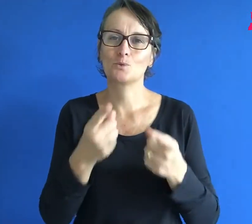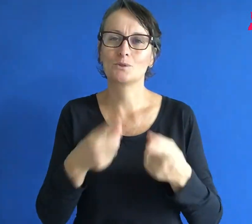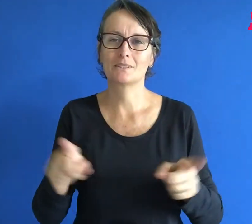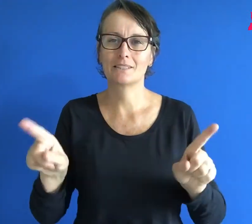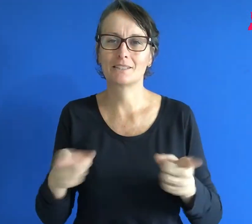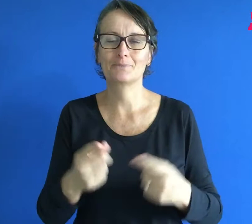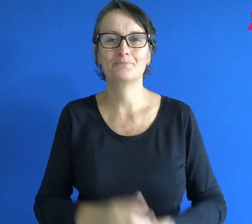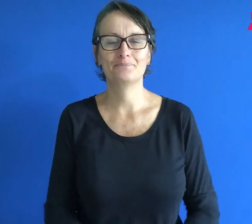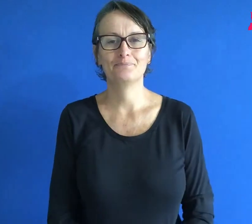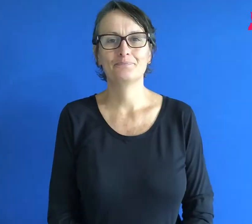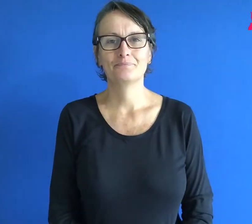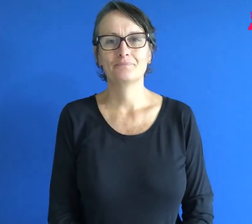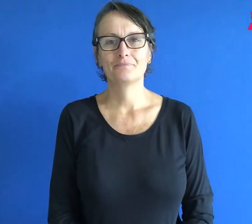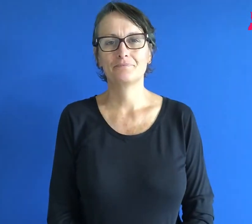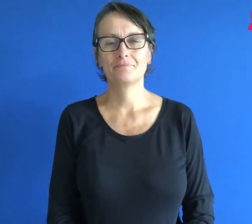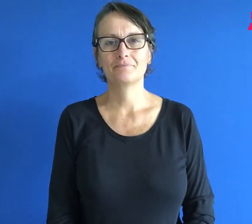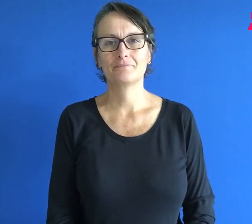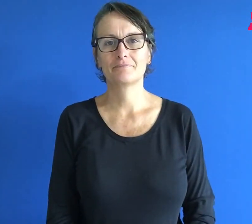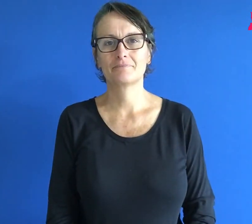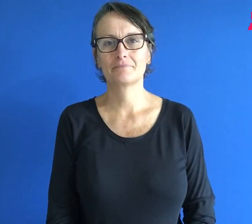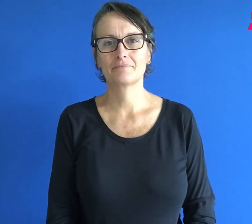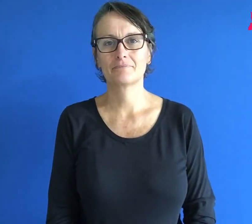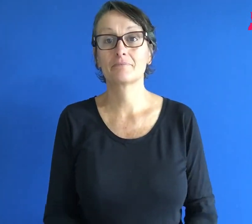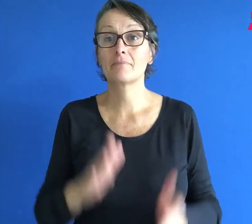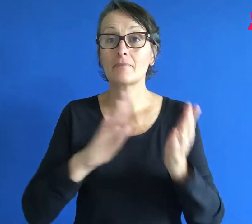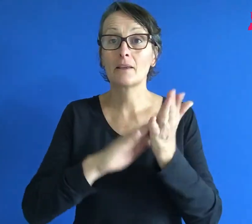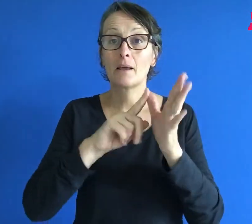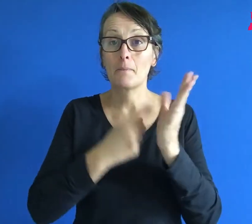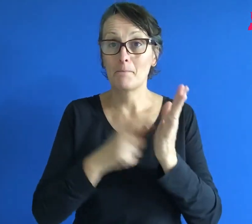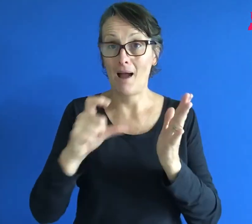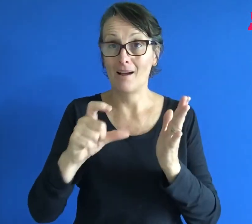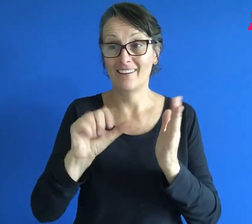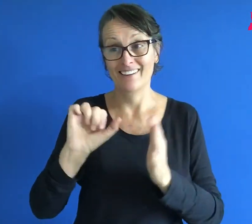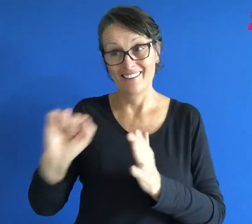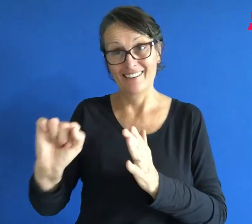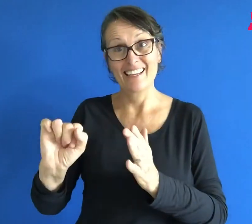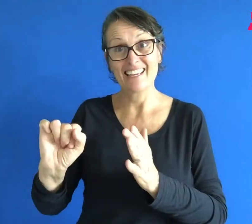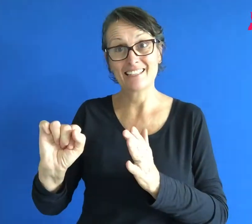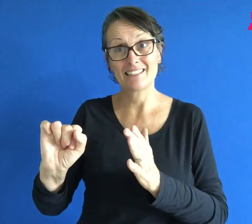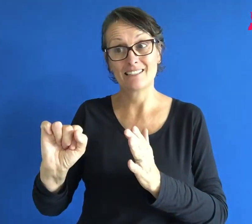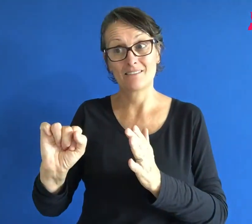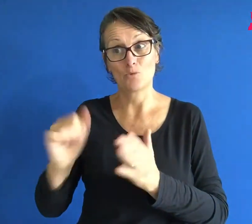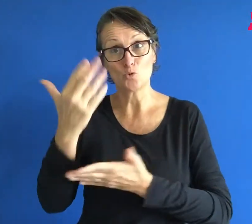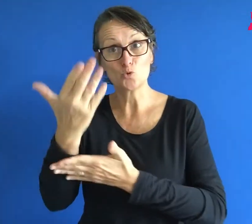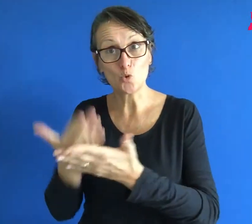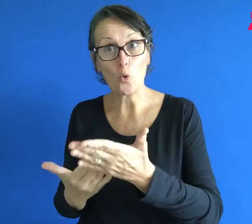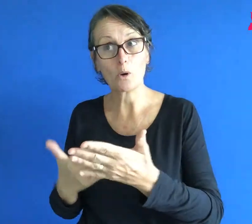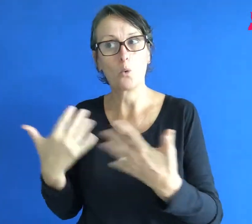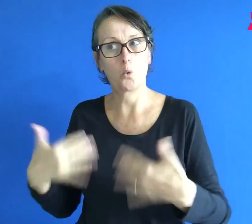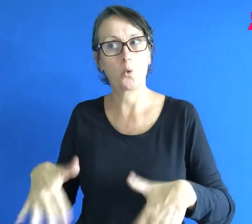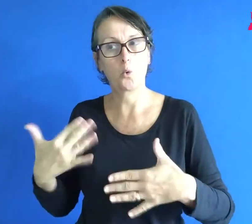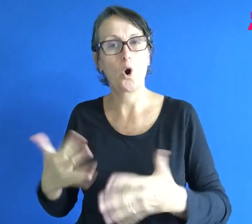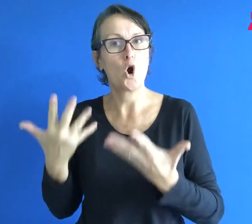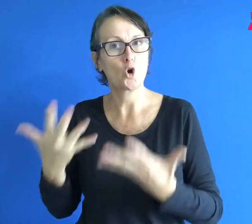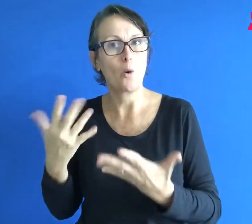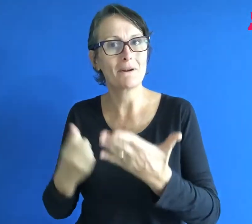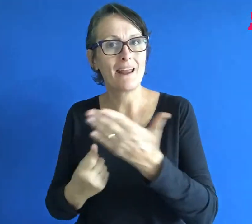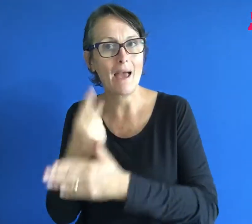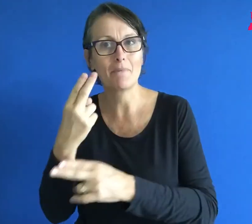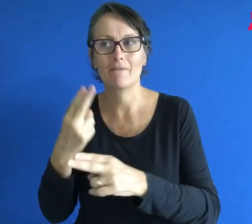Cliff's experience of overcoming trauma is one that is unfortunately quite common among first responders and emergency services. I wanted to get an